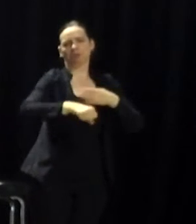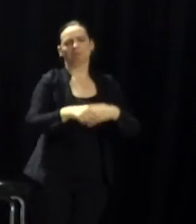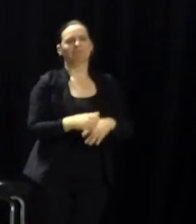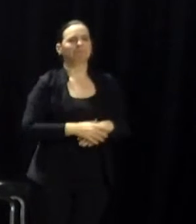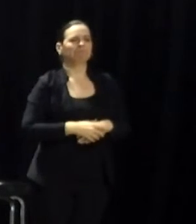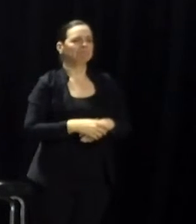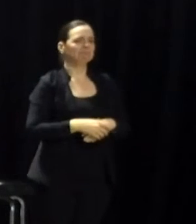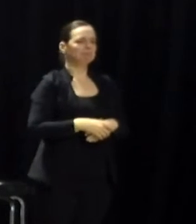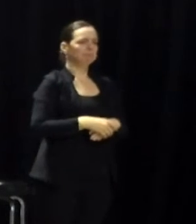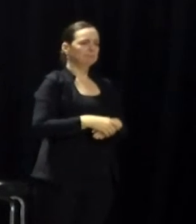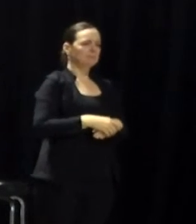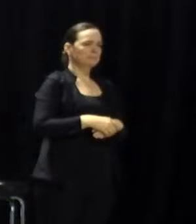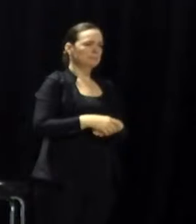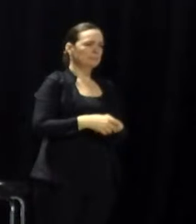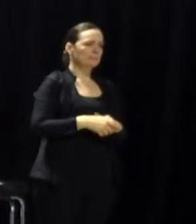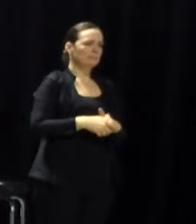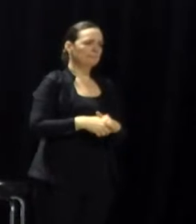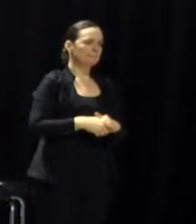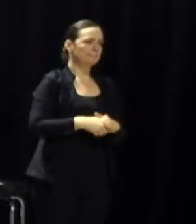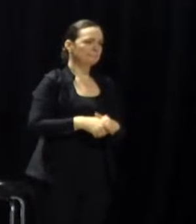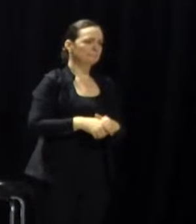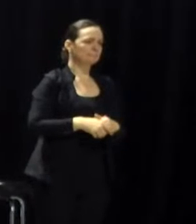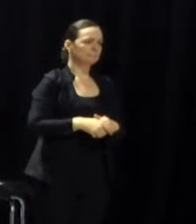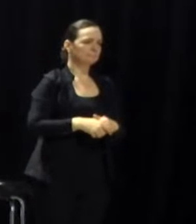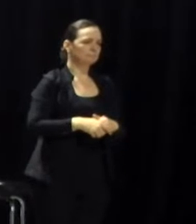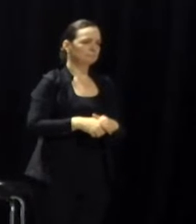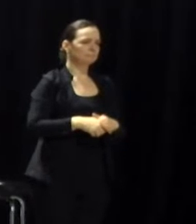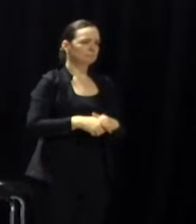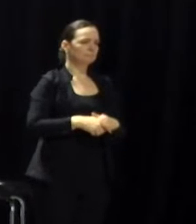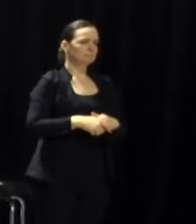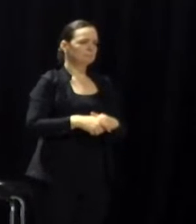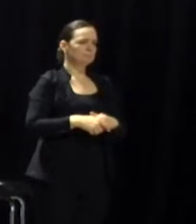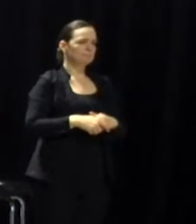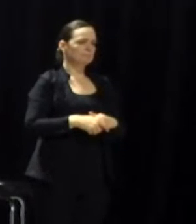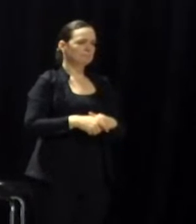get after the fact. We always get some stuff